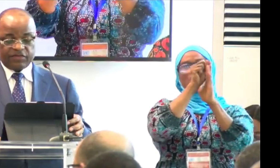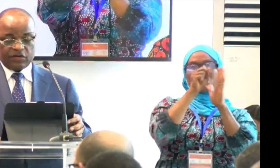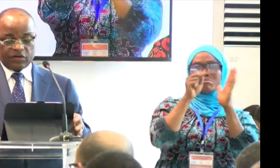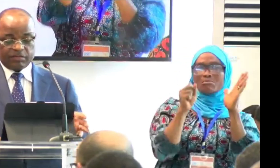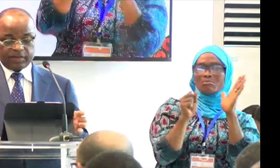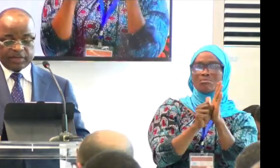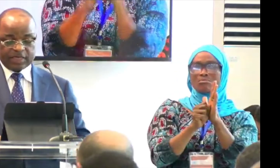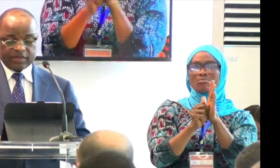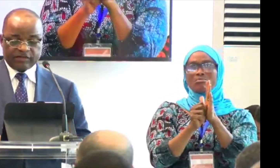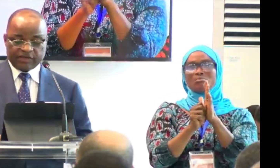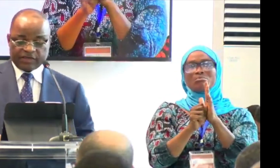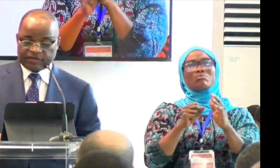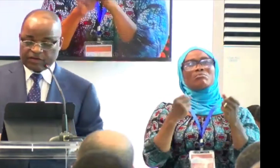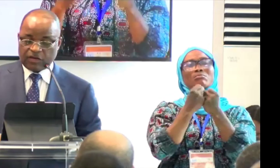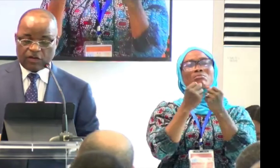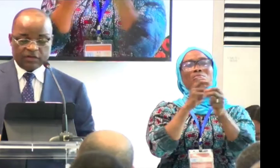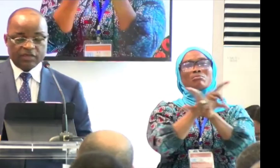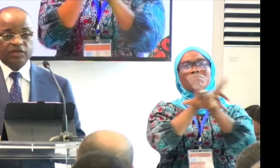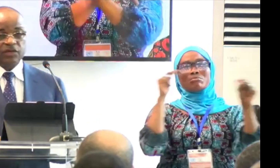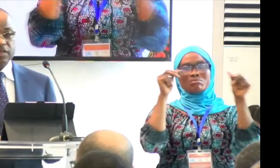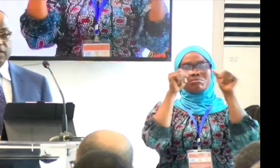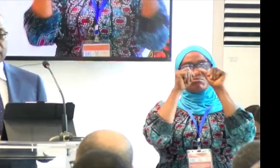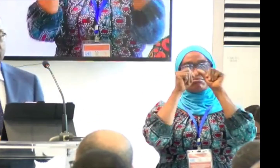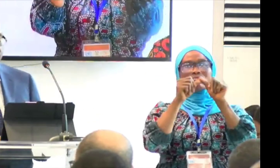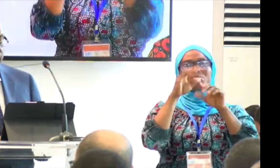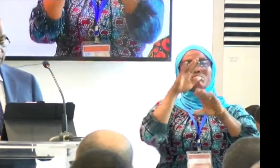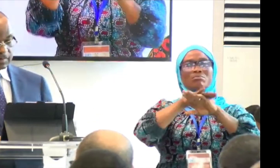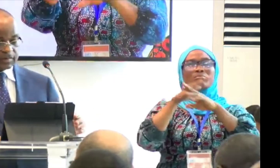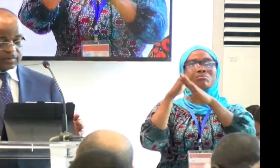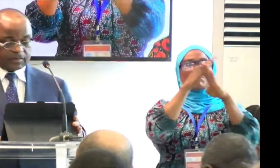5 non-permanent seats on the Security.